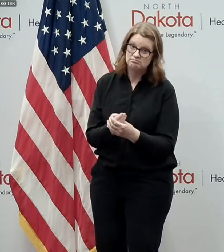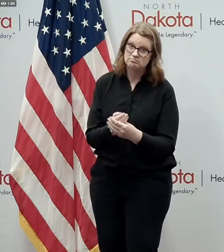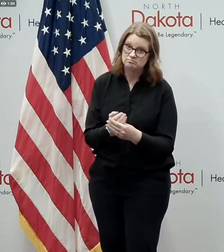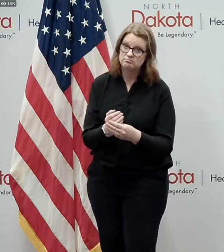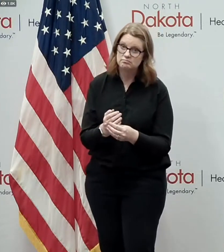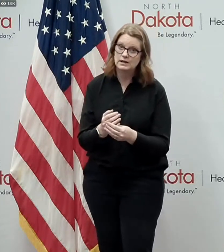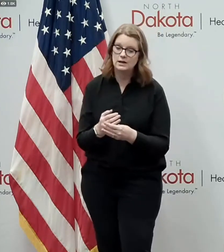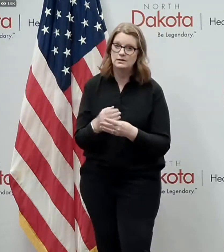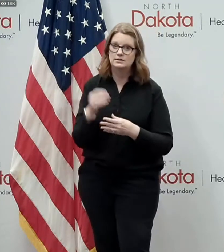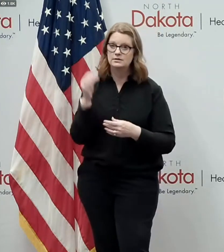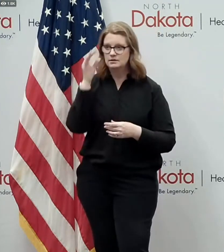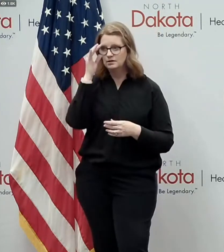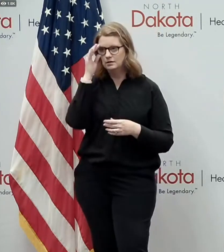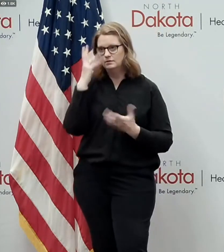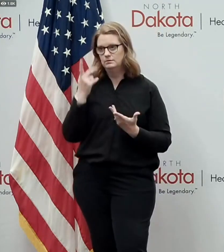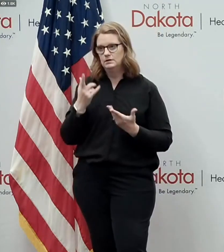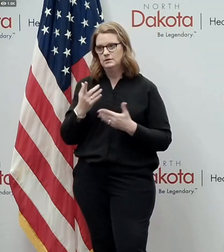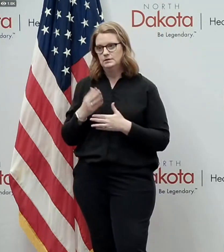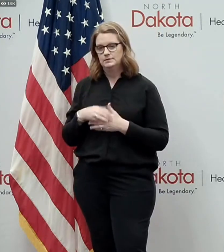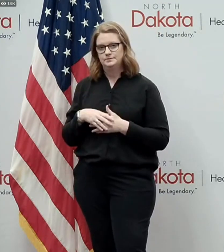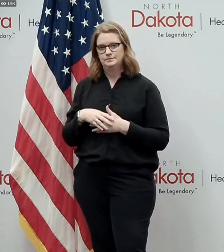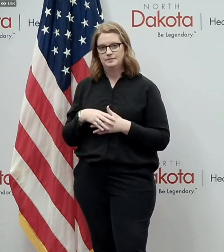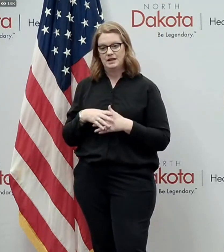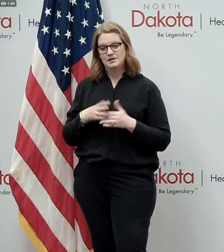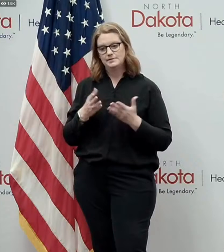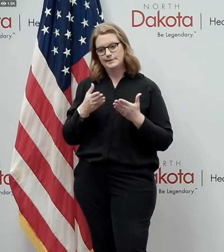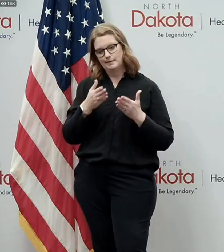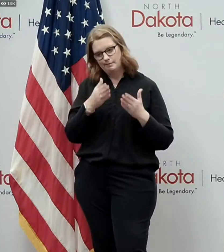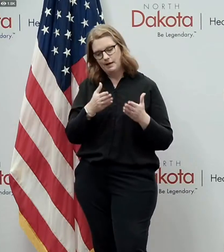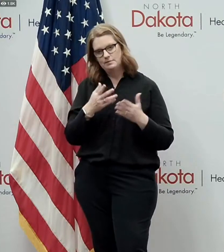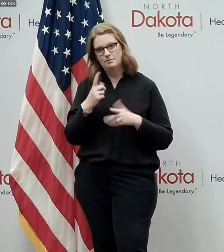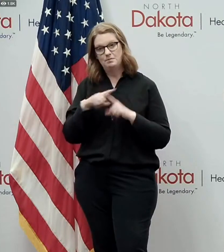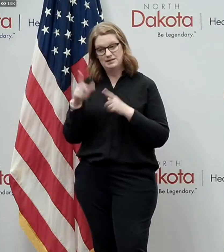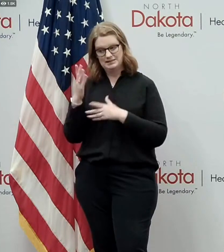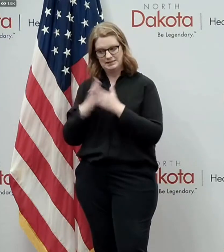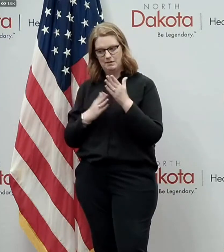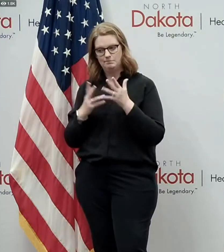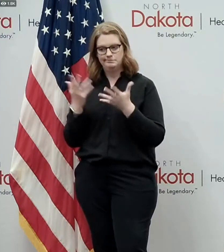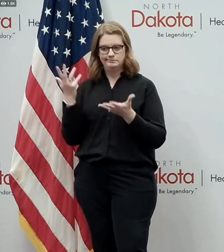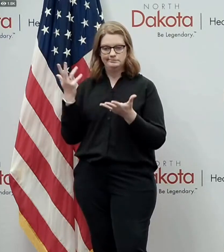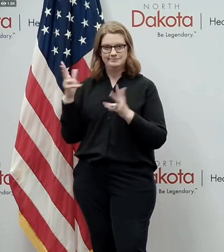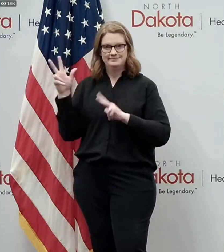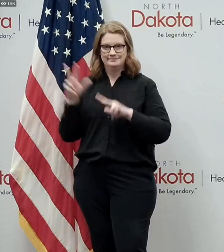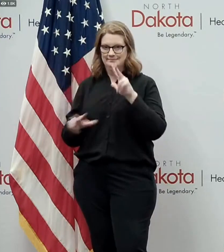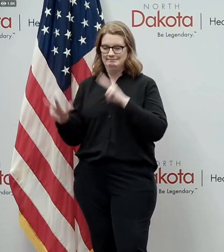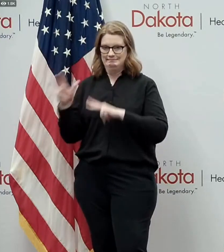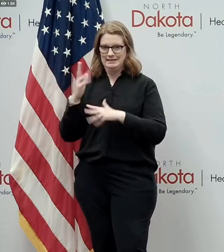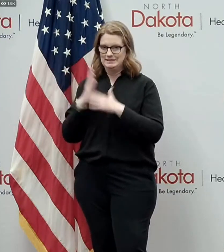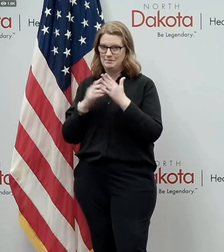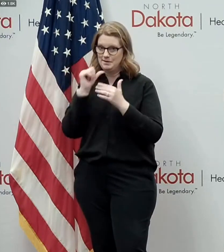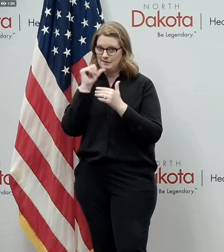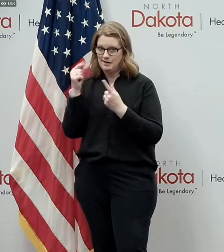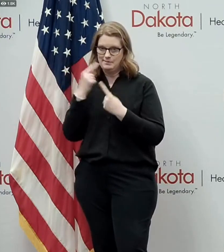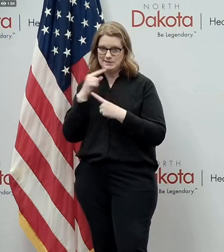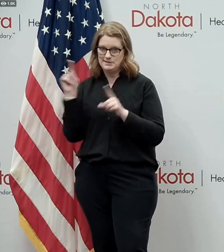there's a path through for some, but some certainly aren't going to make it during this time, and